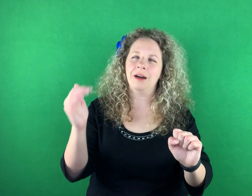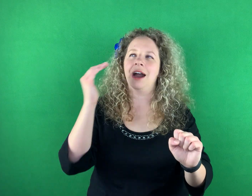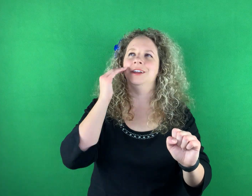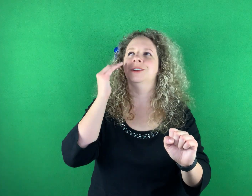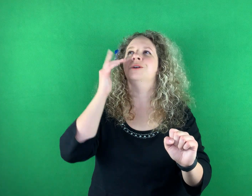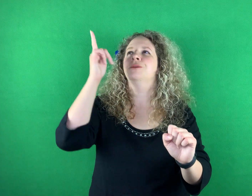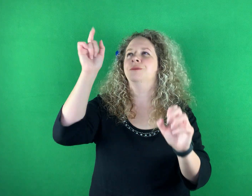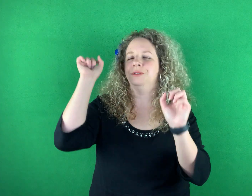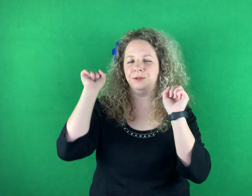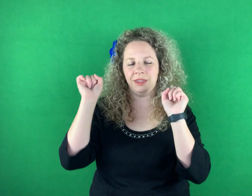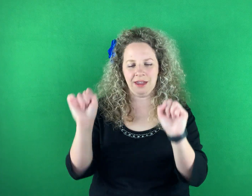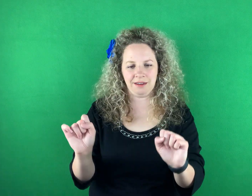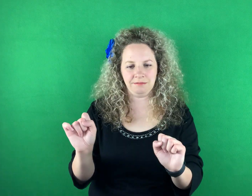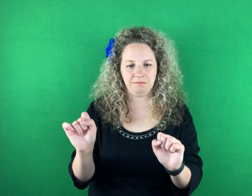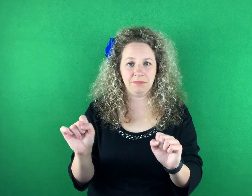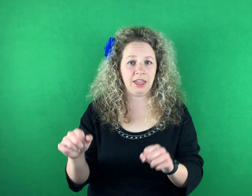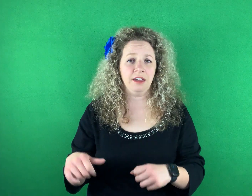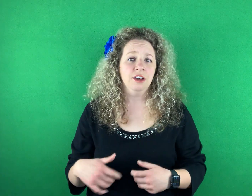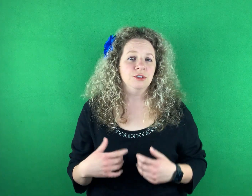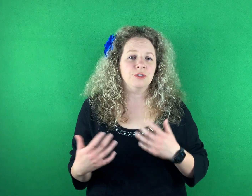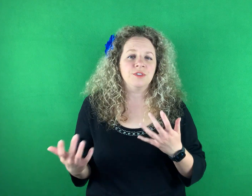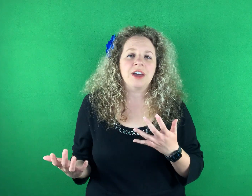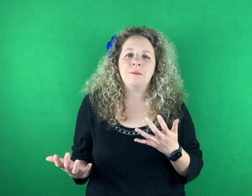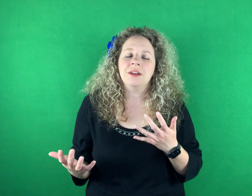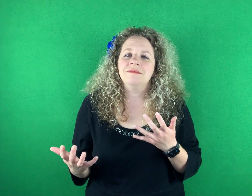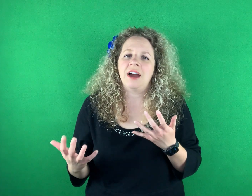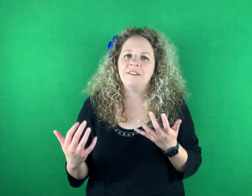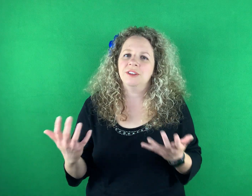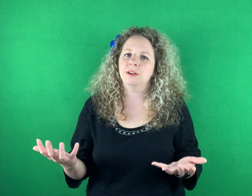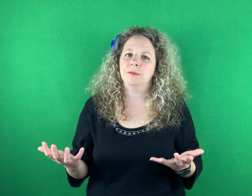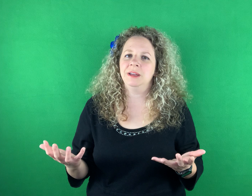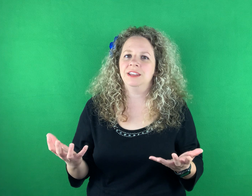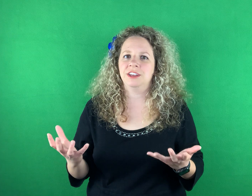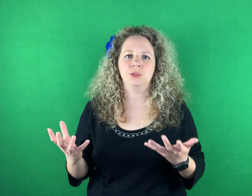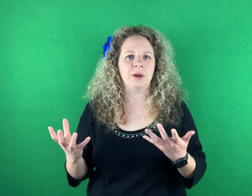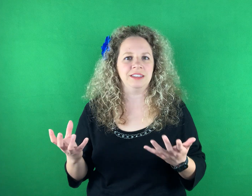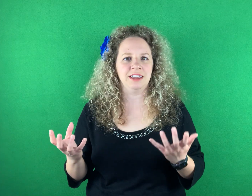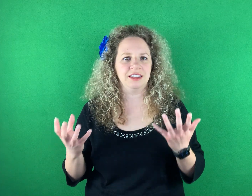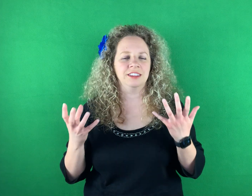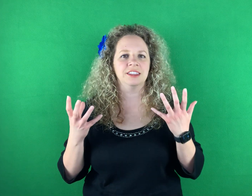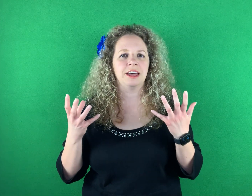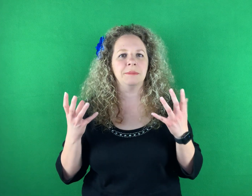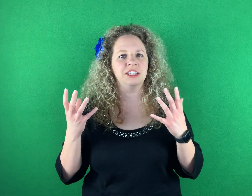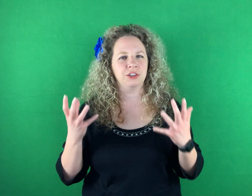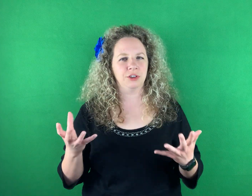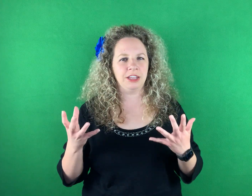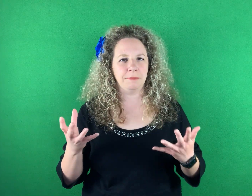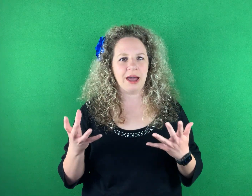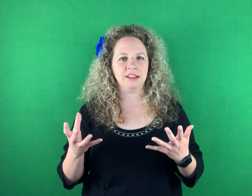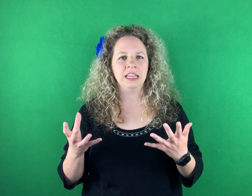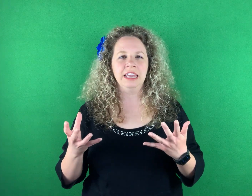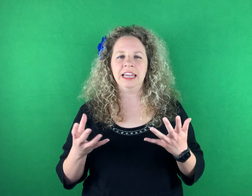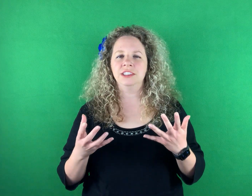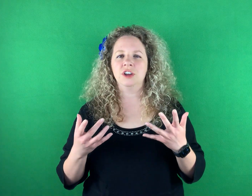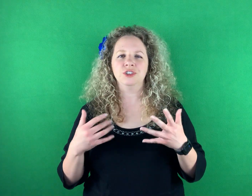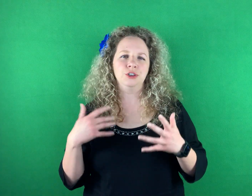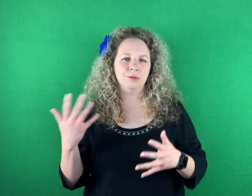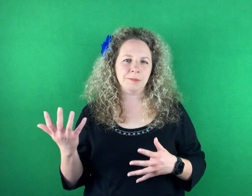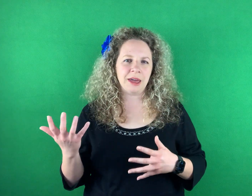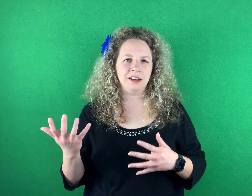I know you can. Okay, so for that one, I feel like repeating that twice. I think that that makes a good impact. It's not too